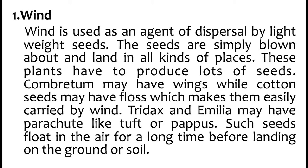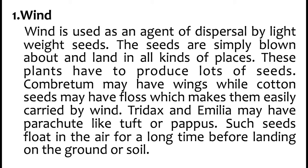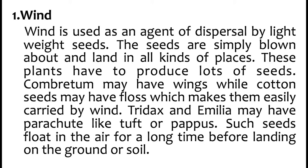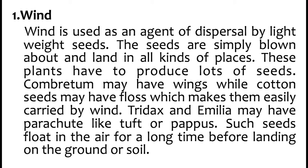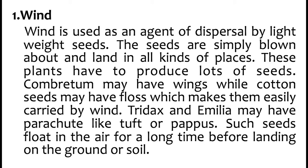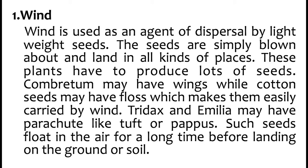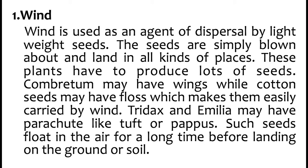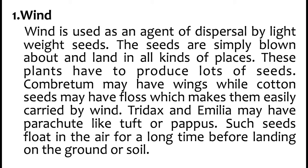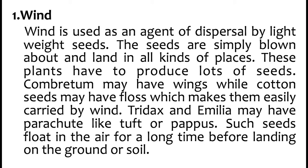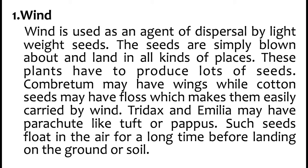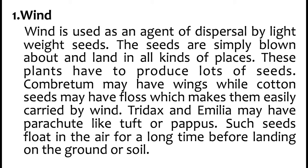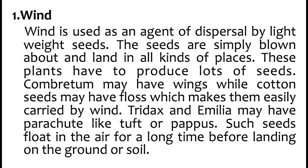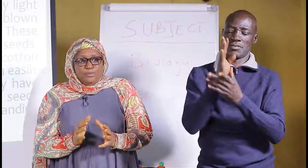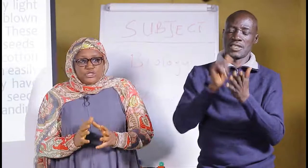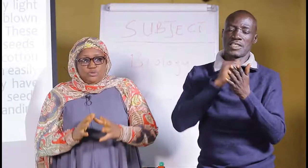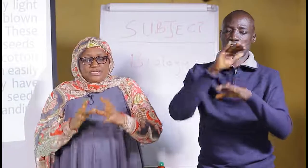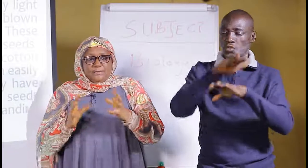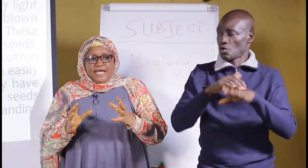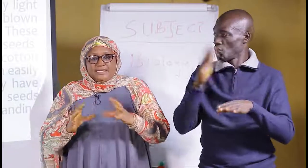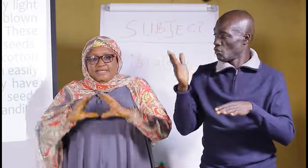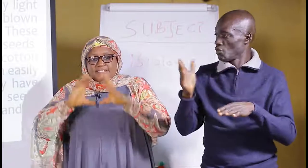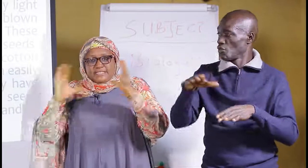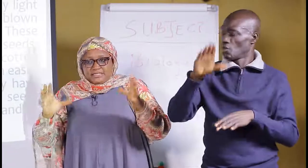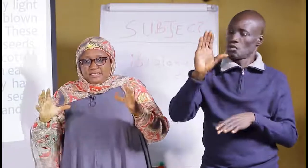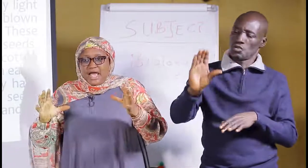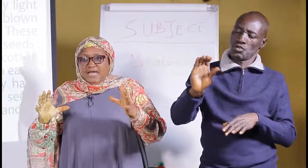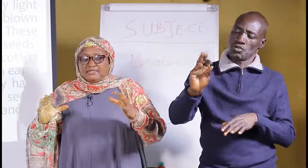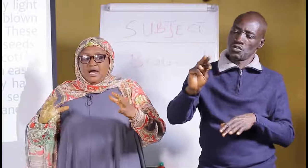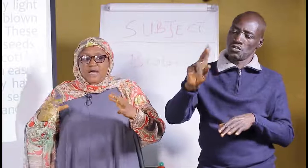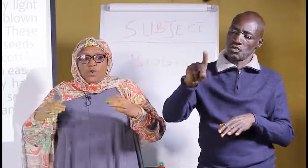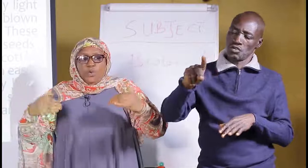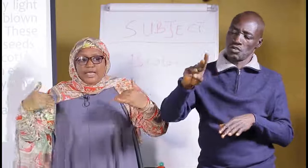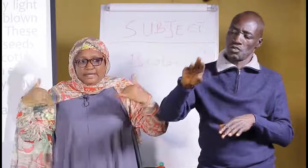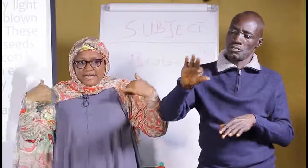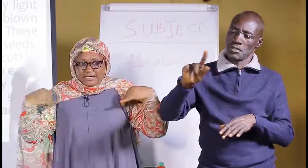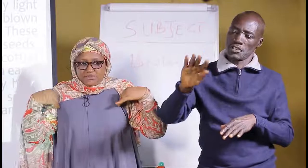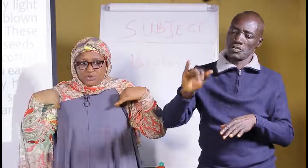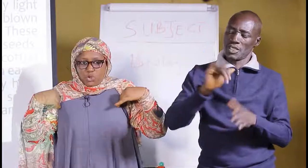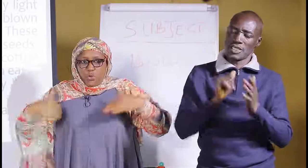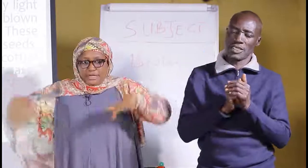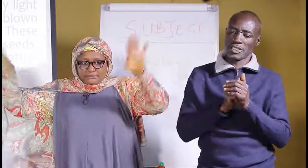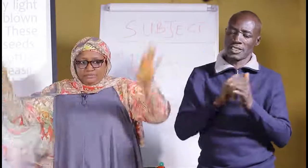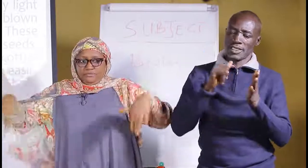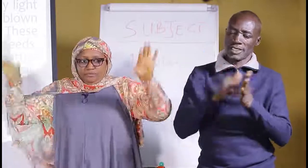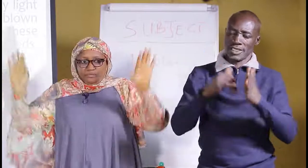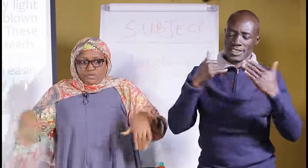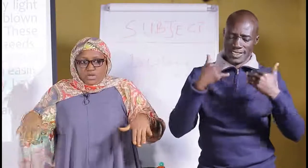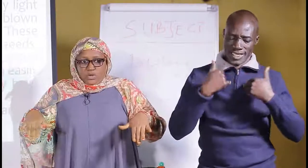call combretum. Combretum is a plant that the seeds has a wing-like structure,